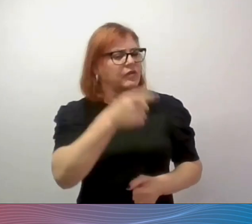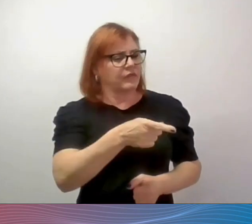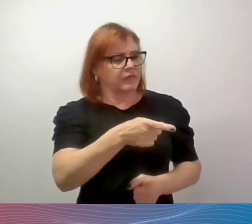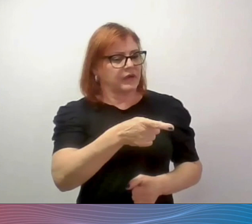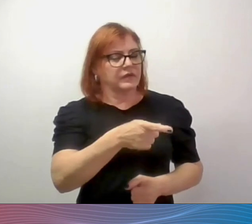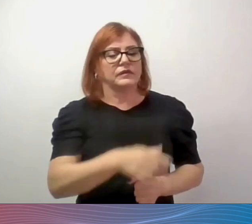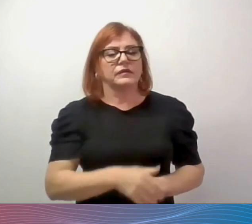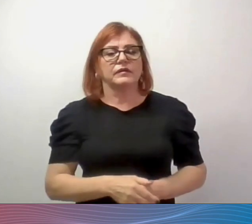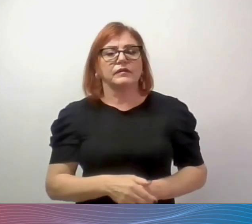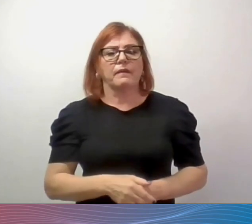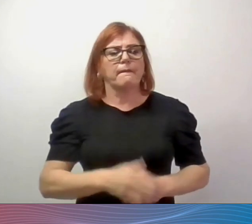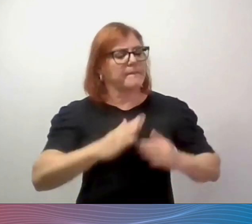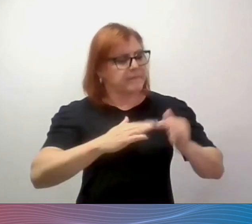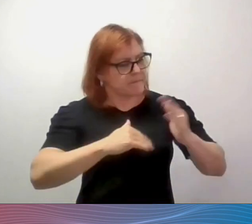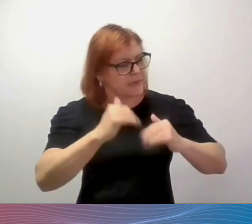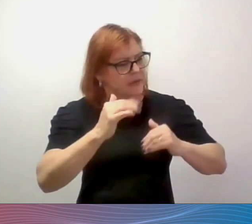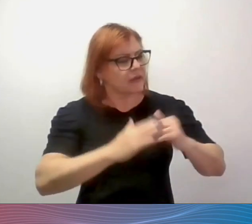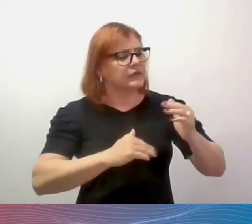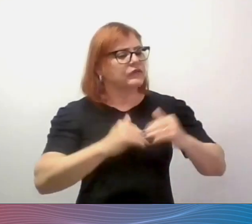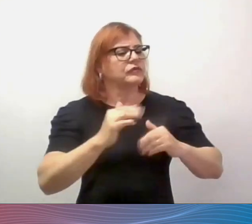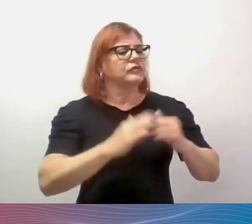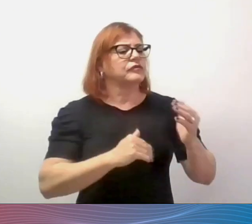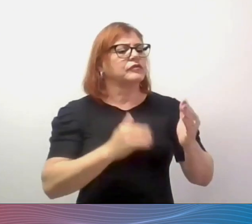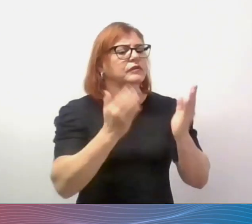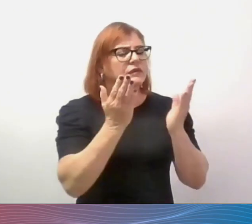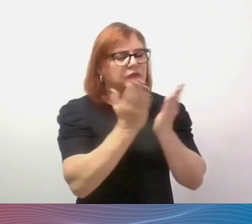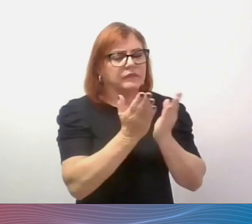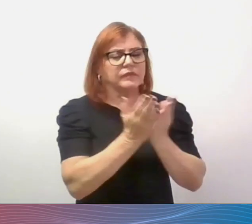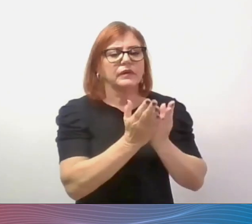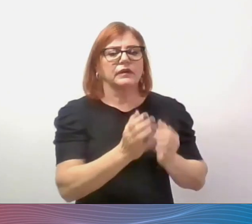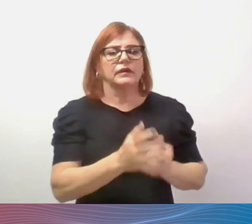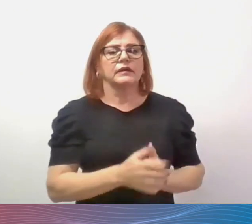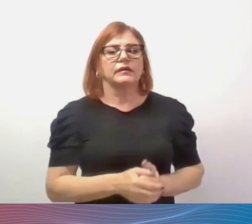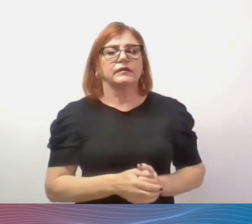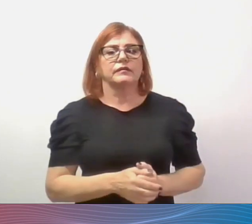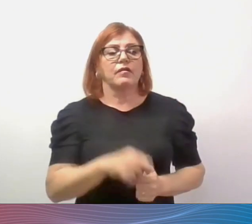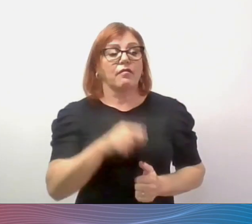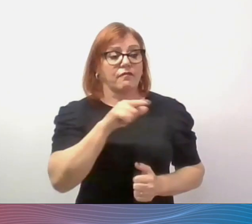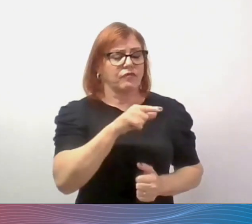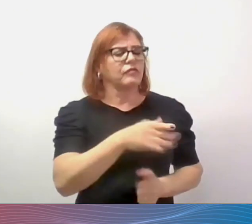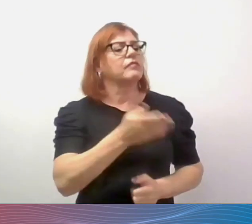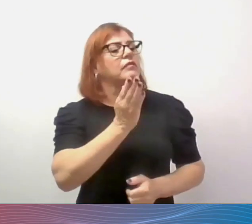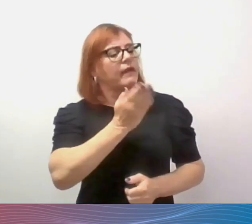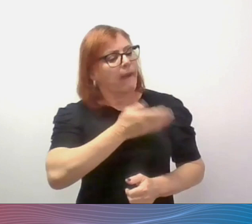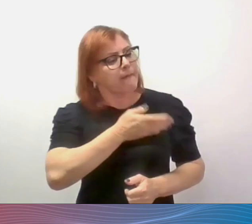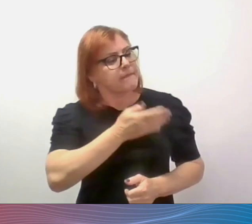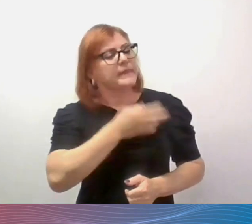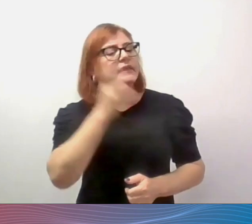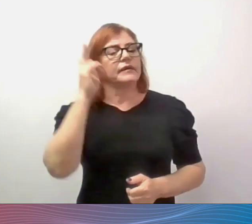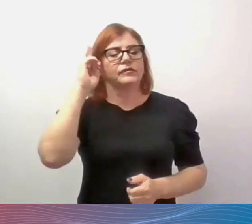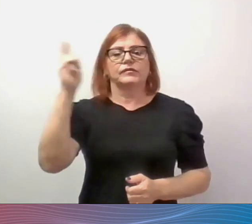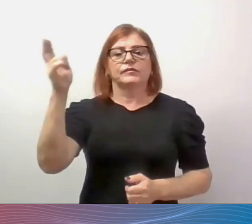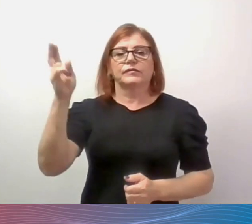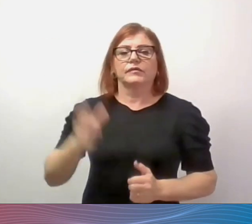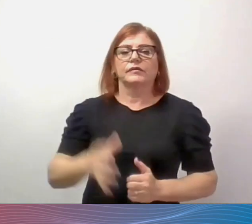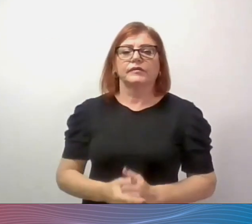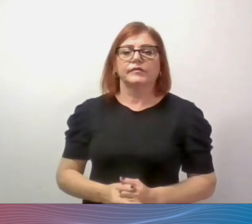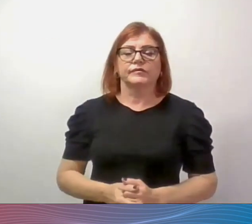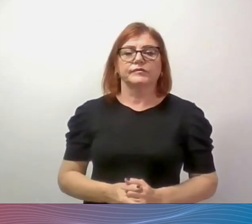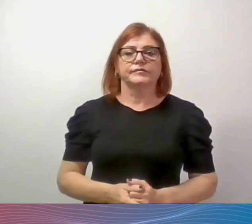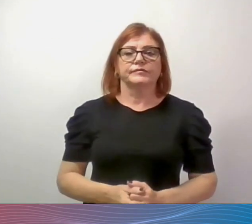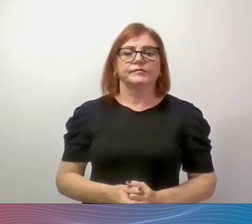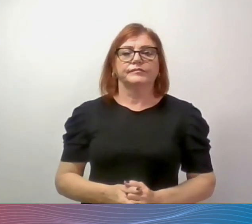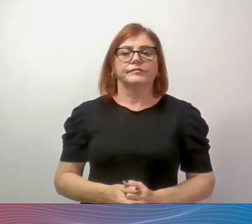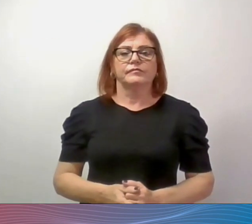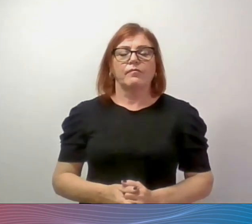pratica a palavra, if you practice the word, você é amigo do Senhor. You are God, the Lord's friends.